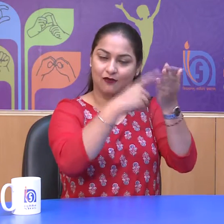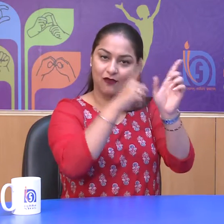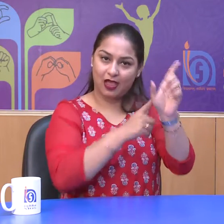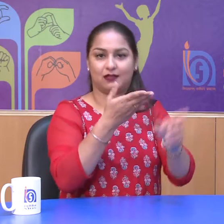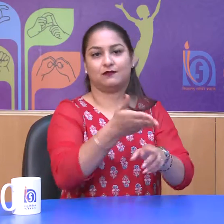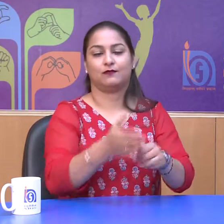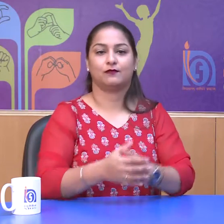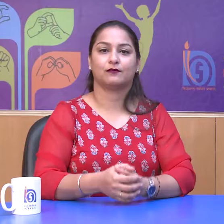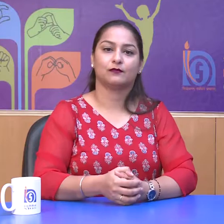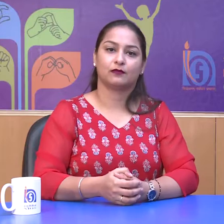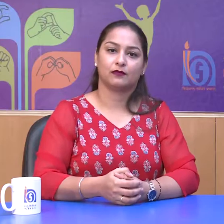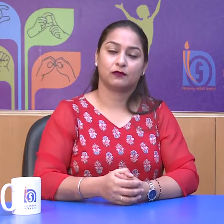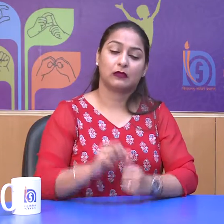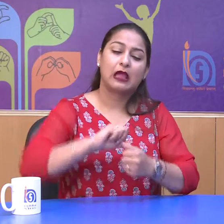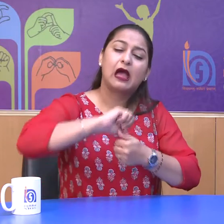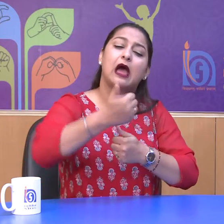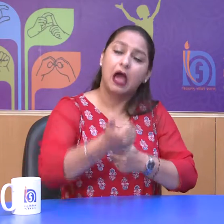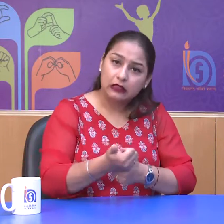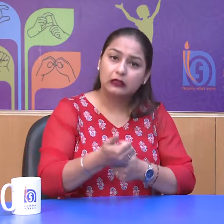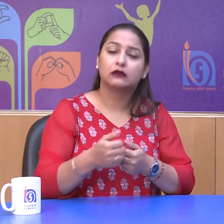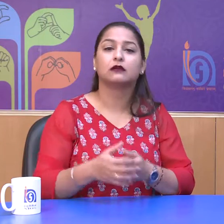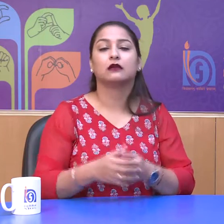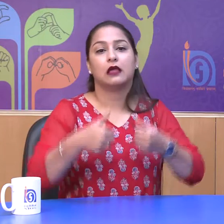GUNNERY, another application of chemistry.